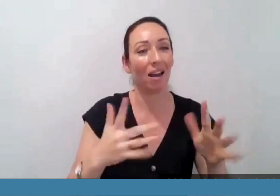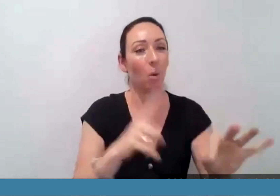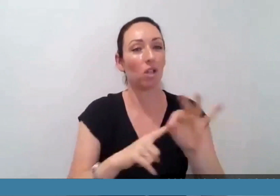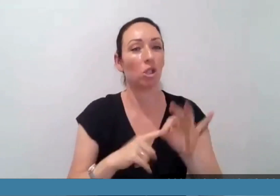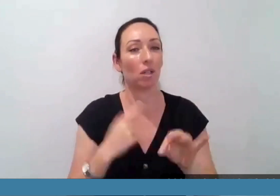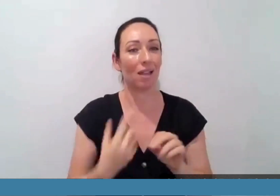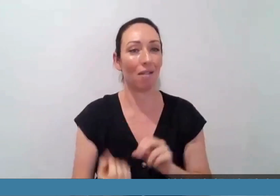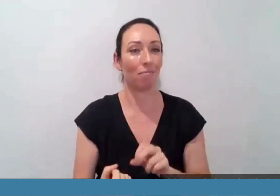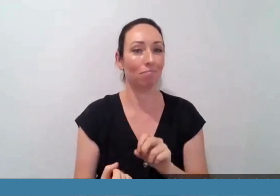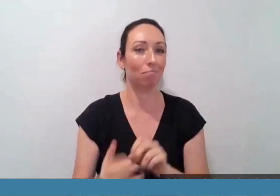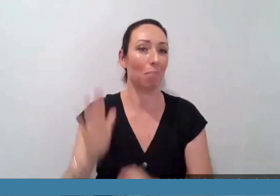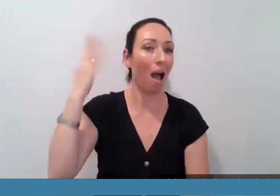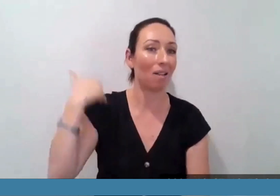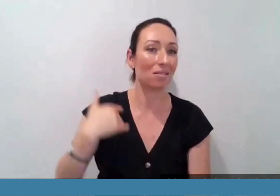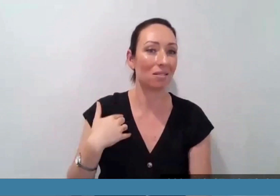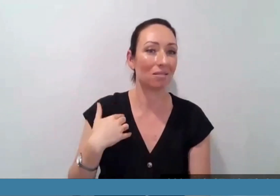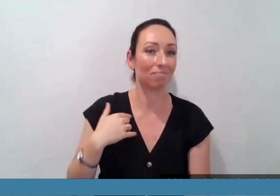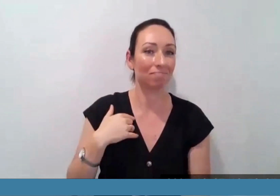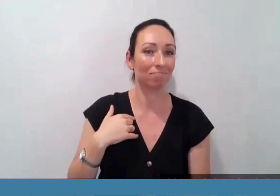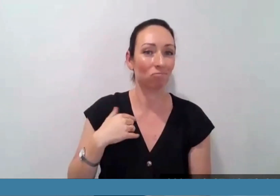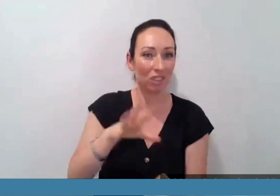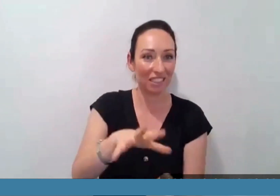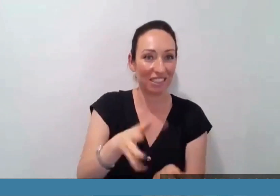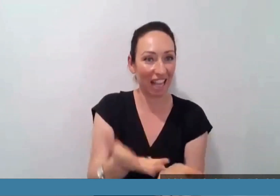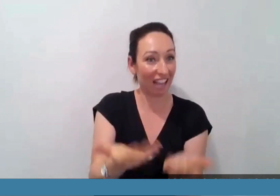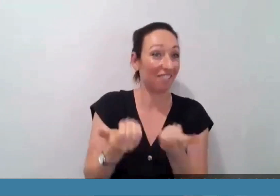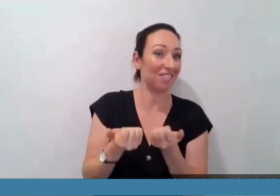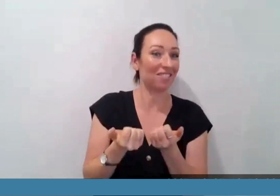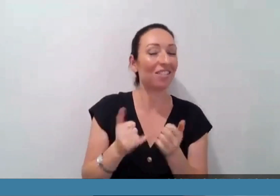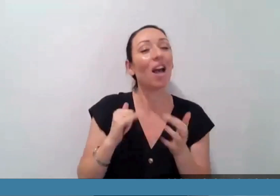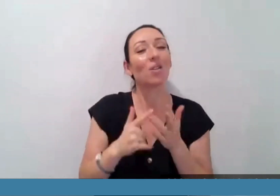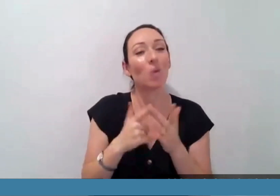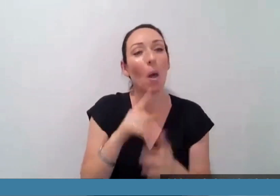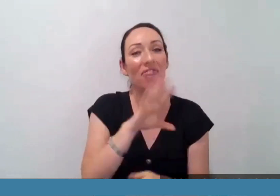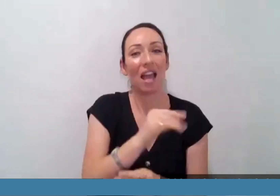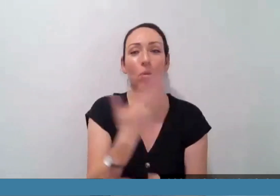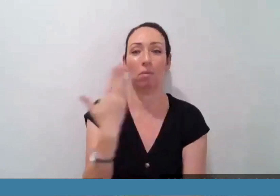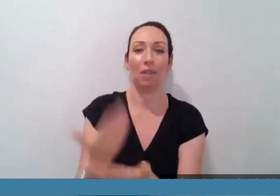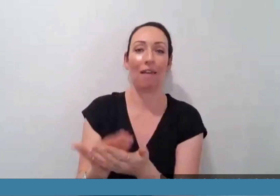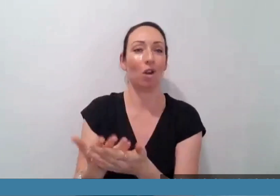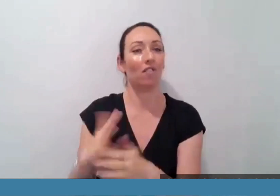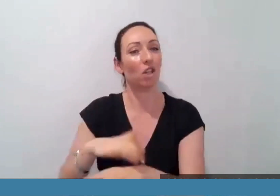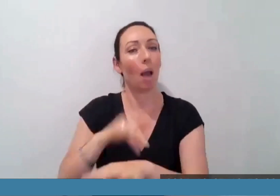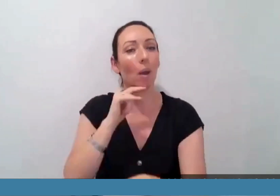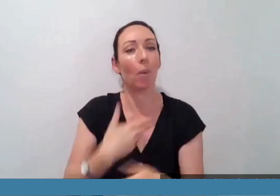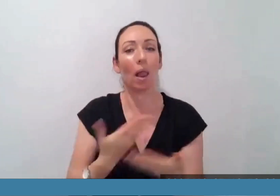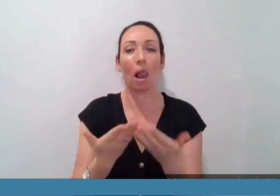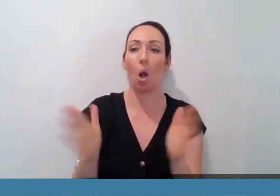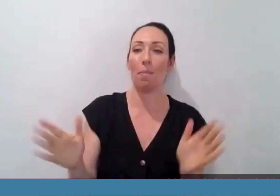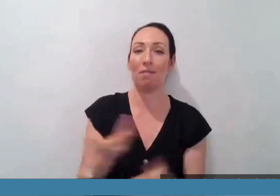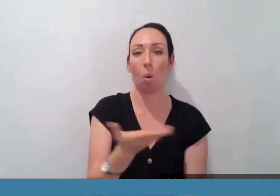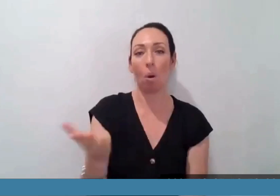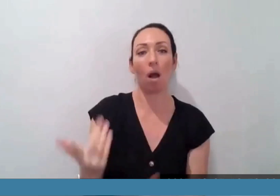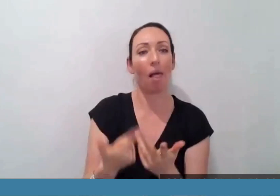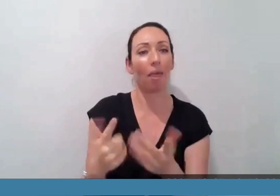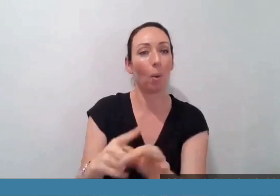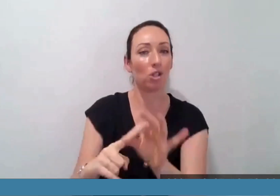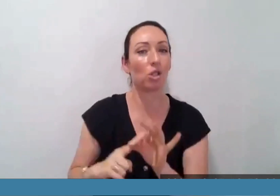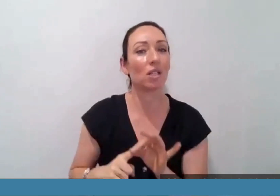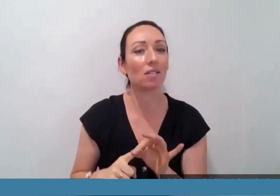and I think there'll be time afterwards. So at that stage, we are open for further questions from